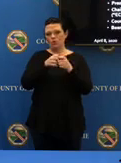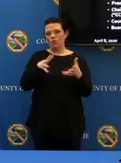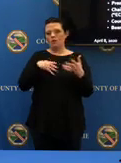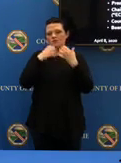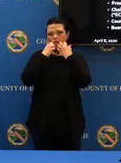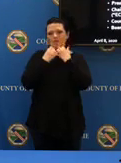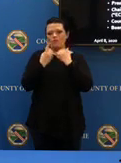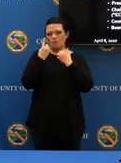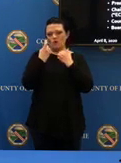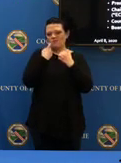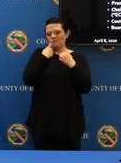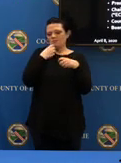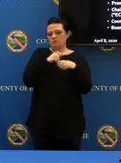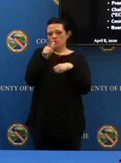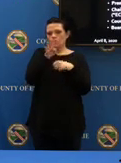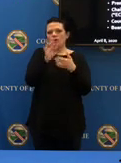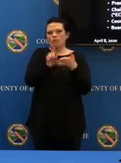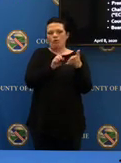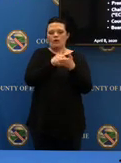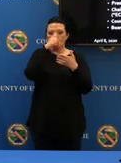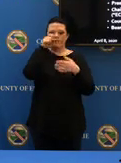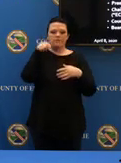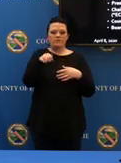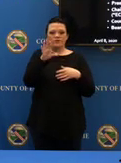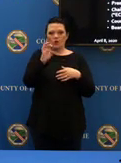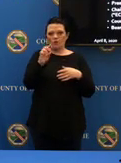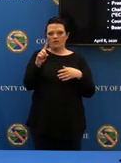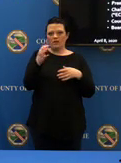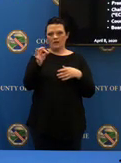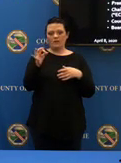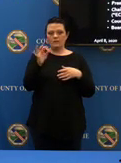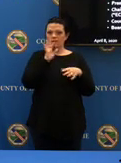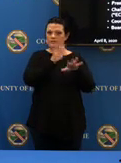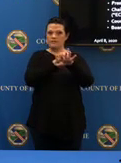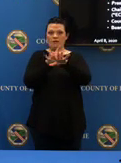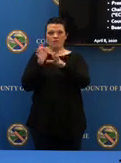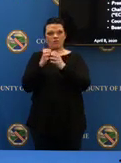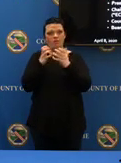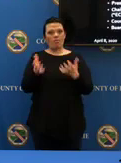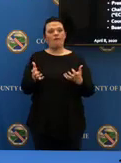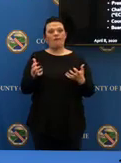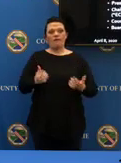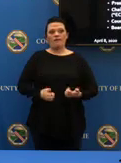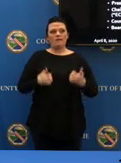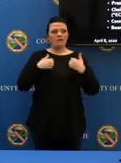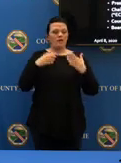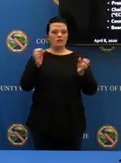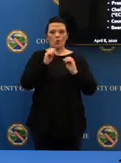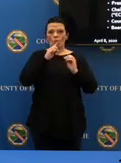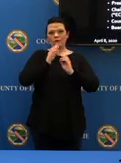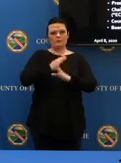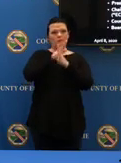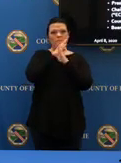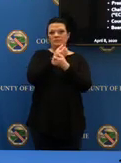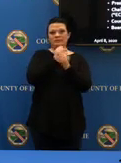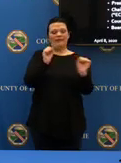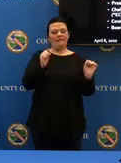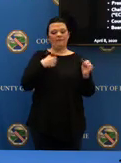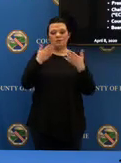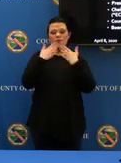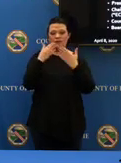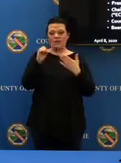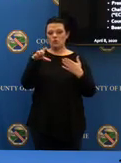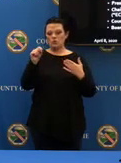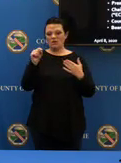just the last 24 hours as a result of COVID-19. It's touching a lot of lives, and no one's immune from it. So I want to thank Scott